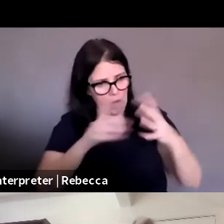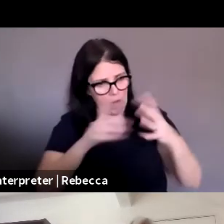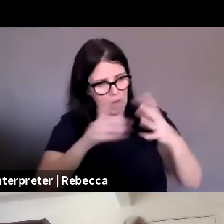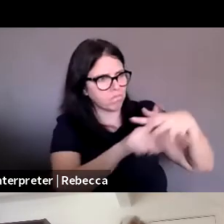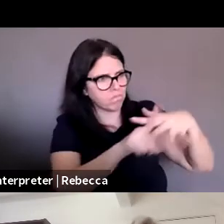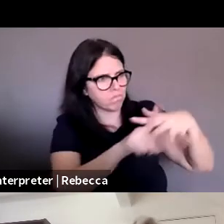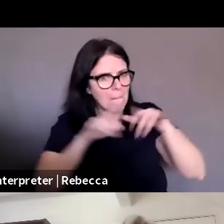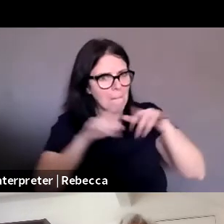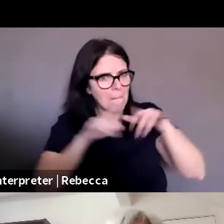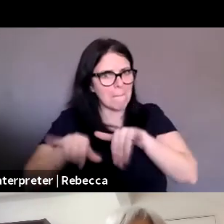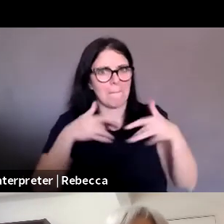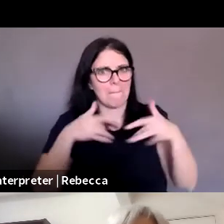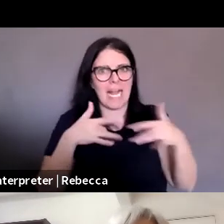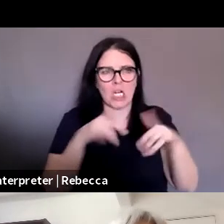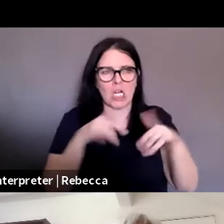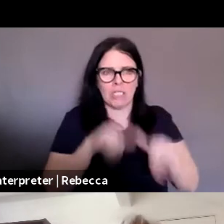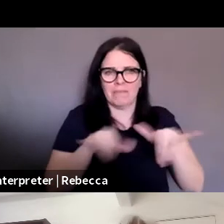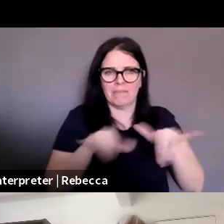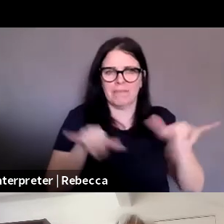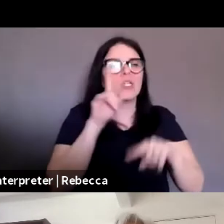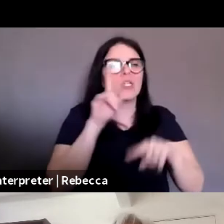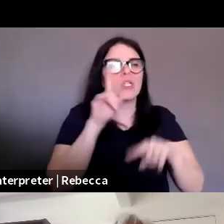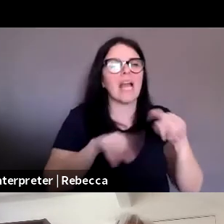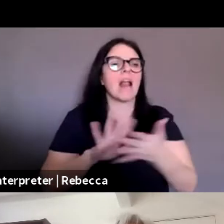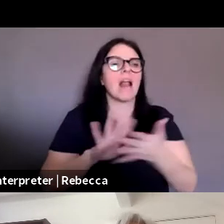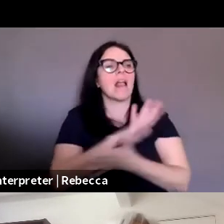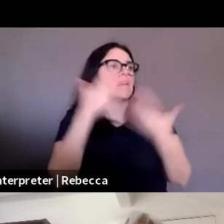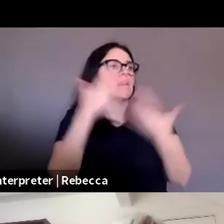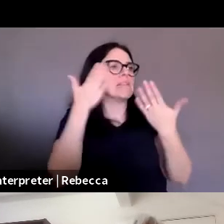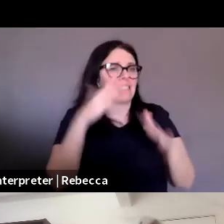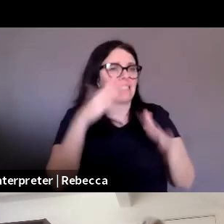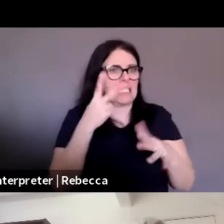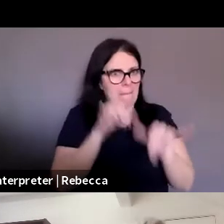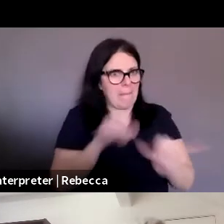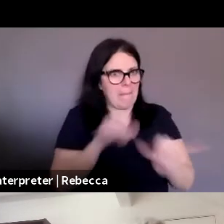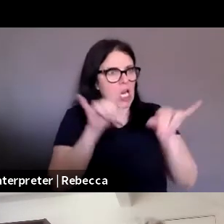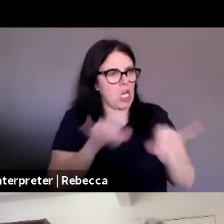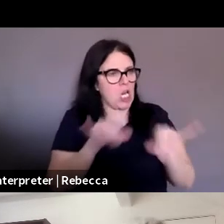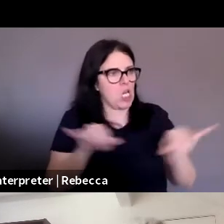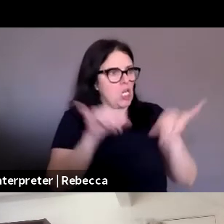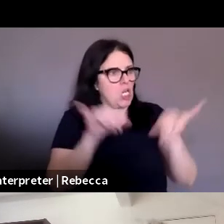say, well, we don't know what this means. It fits a pattern that is global.